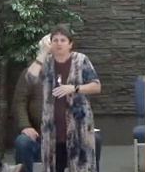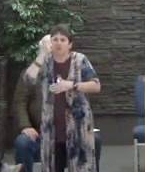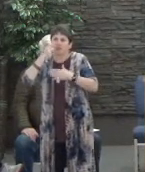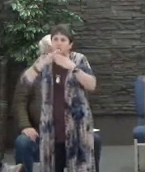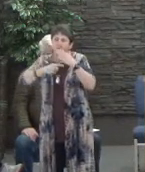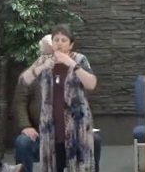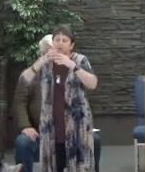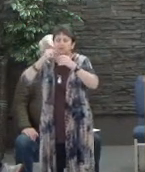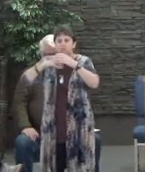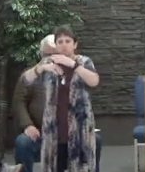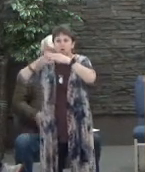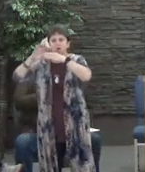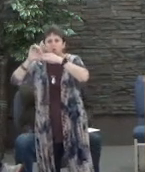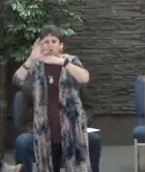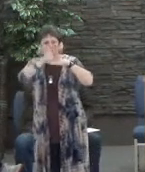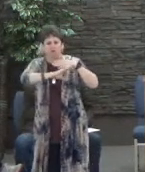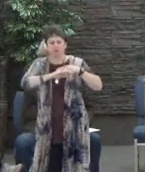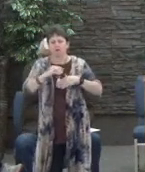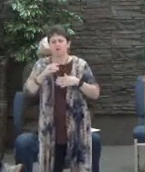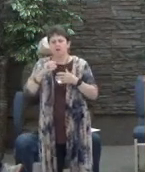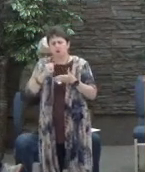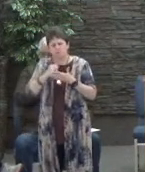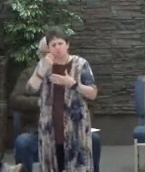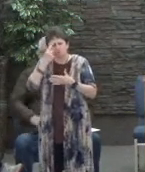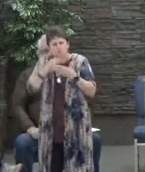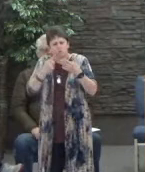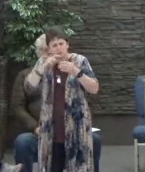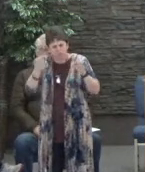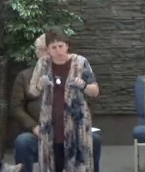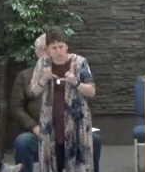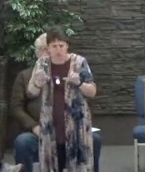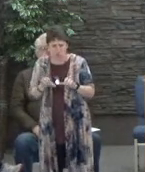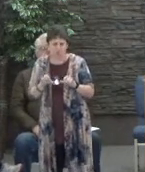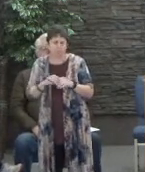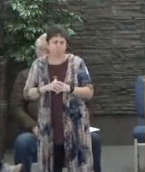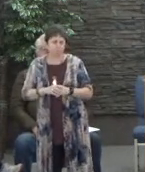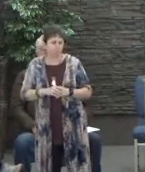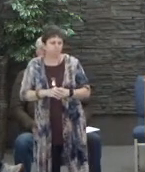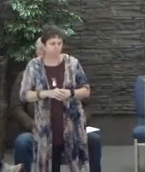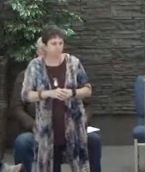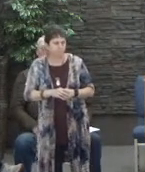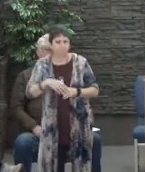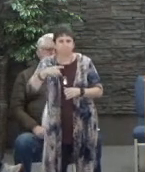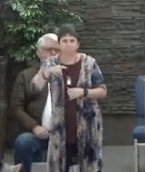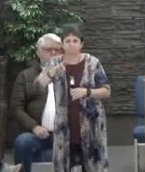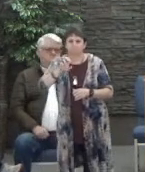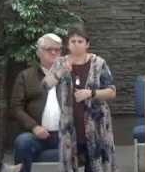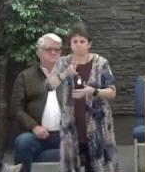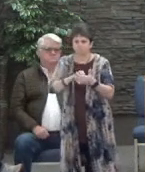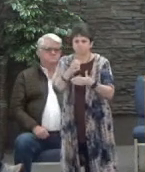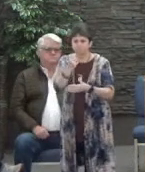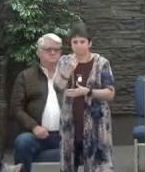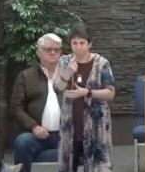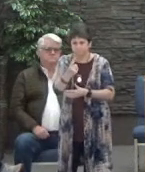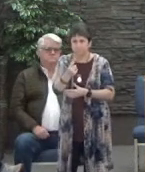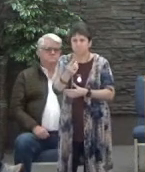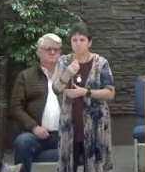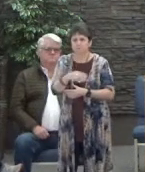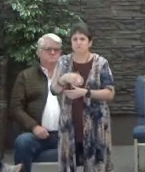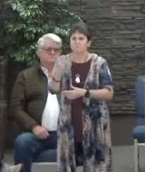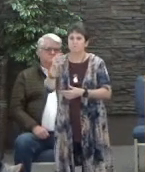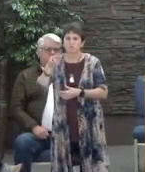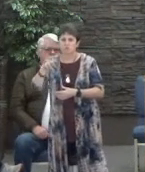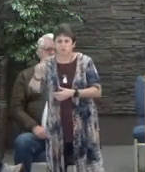sun is rising or setting and what we need to be doing in response to that reality. Proverbs chapters 11, 14,